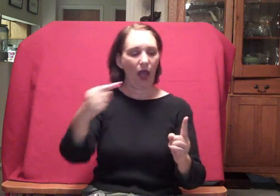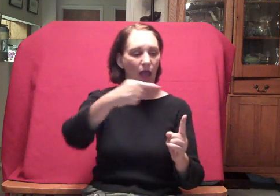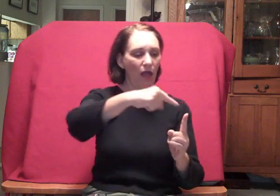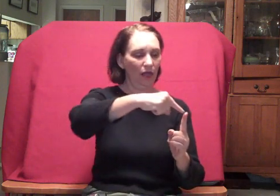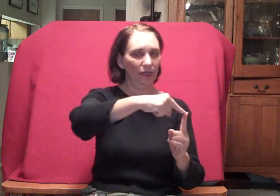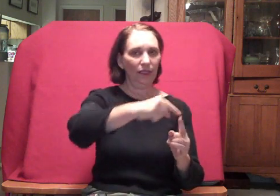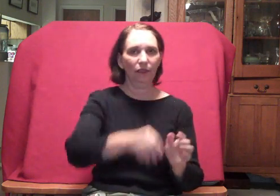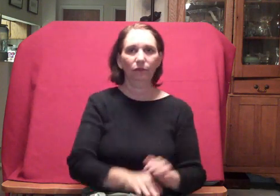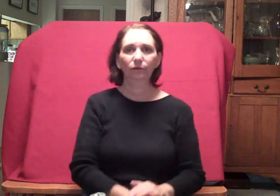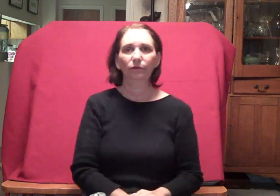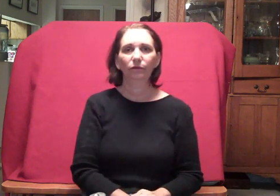Until.